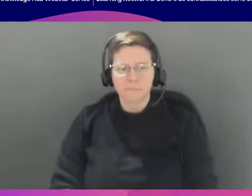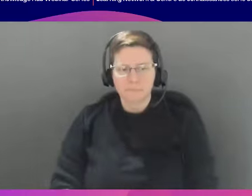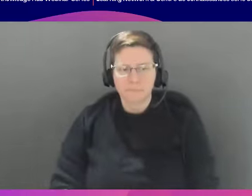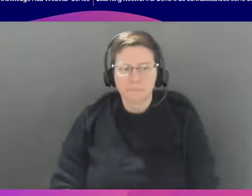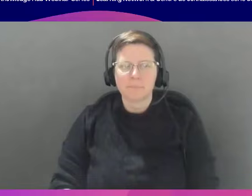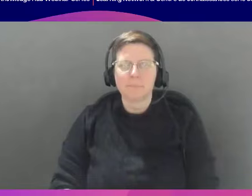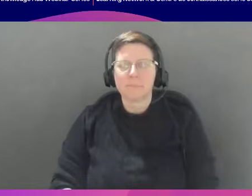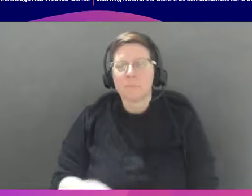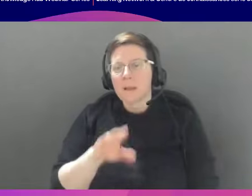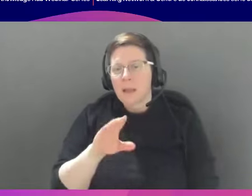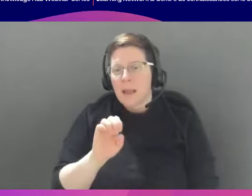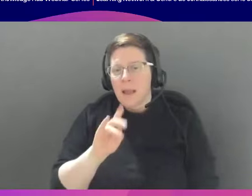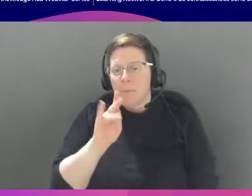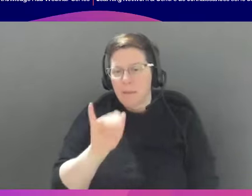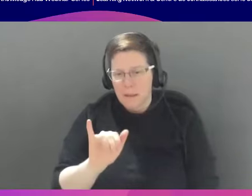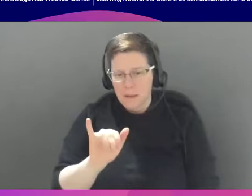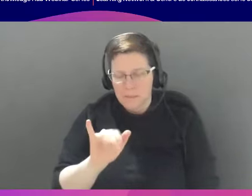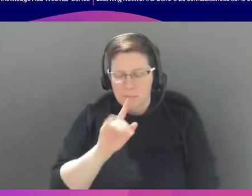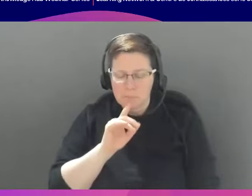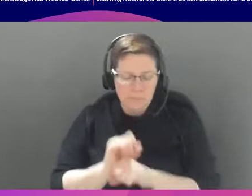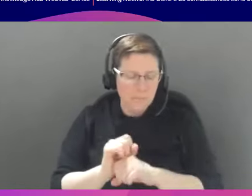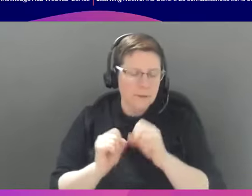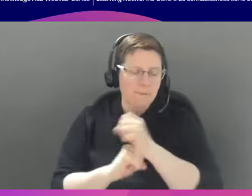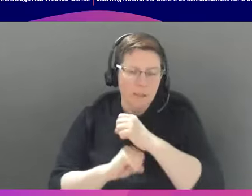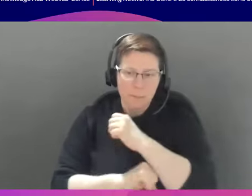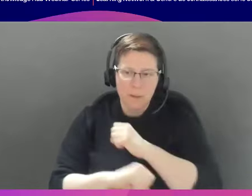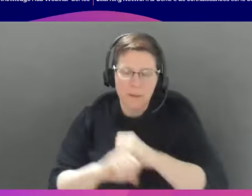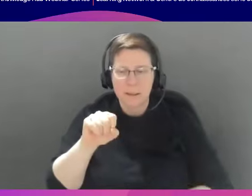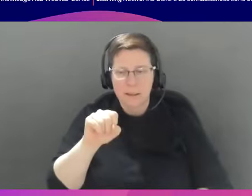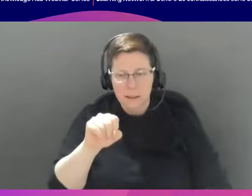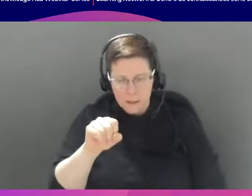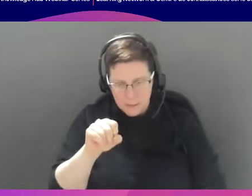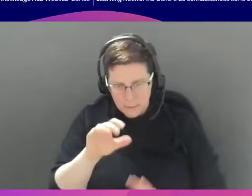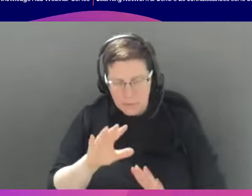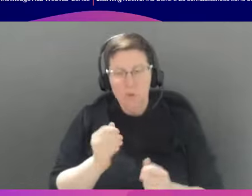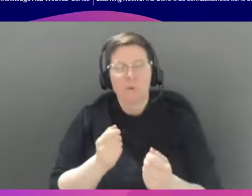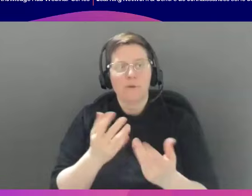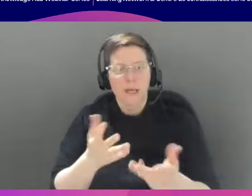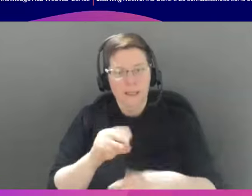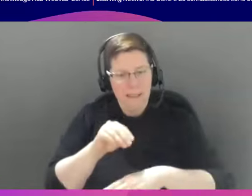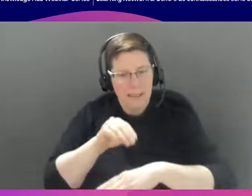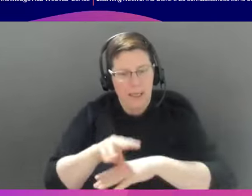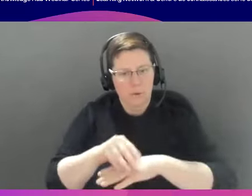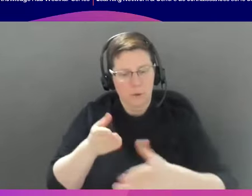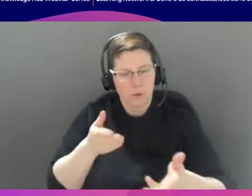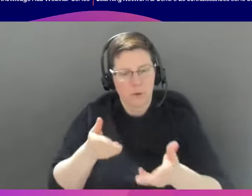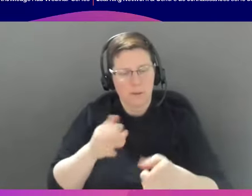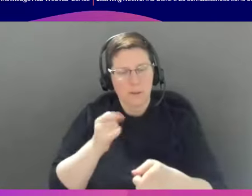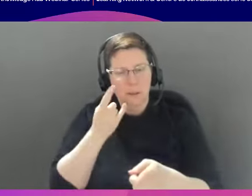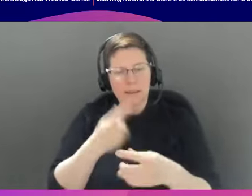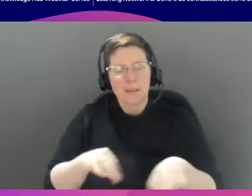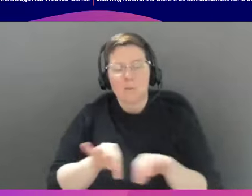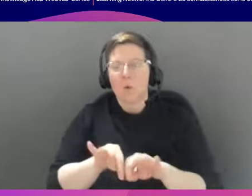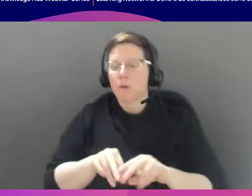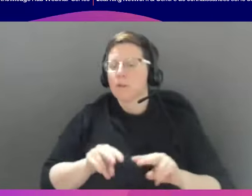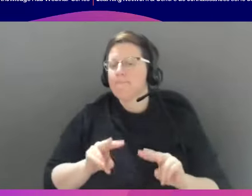So while empathy is considered fundamental to providing psychosocial services, it is also important to critique